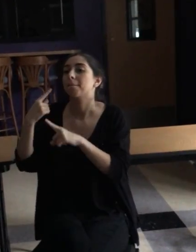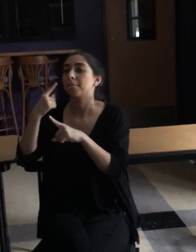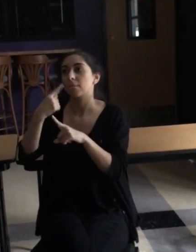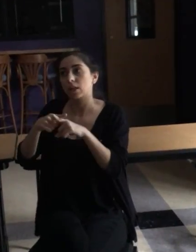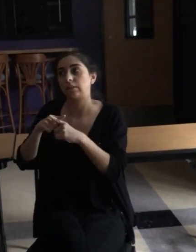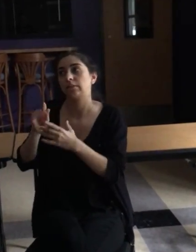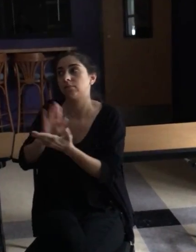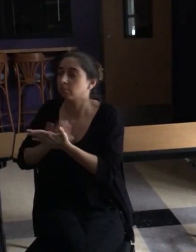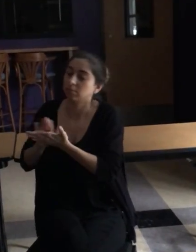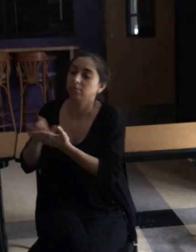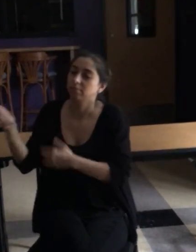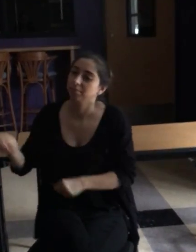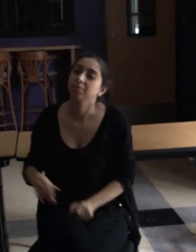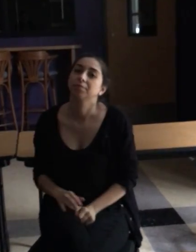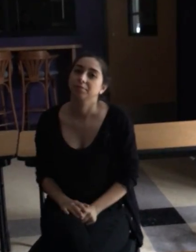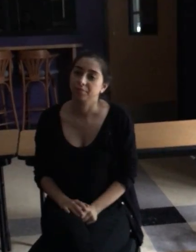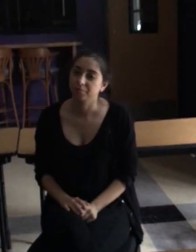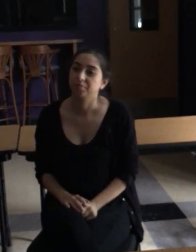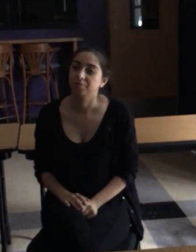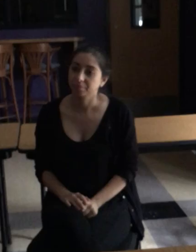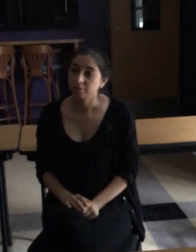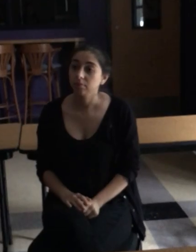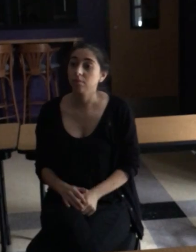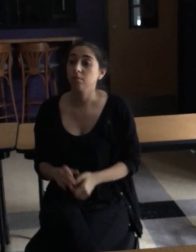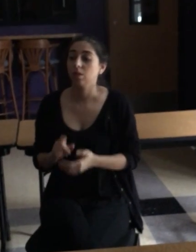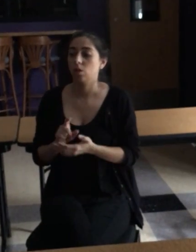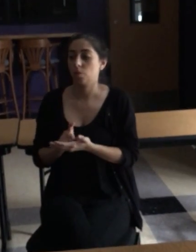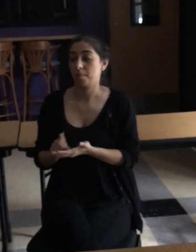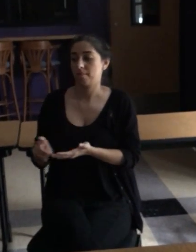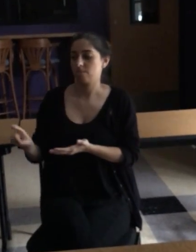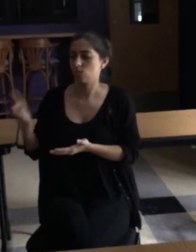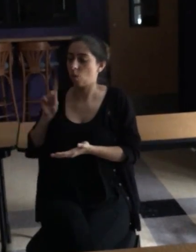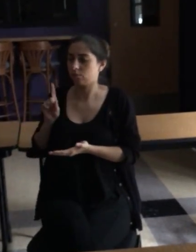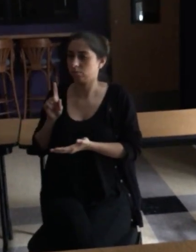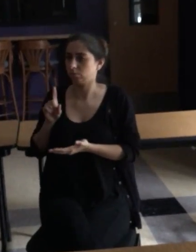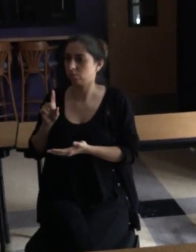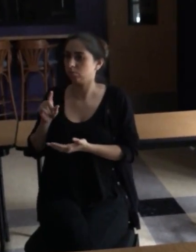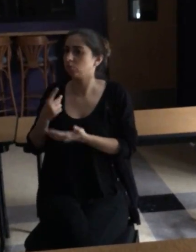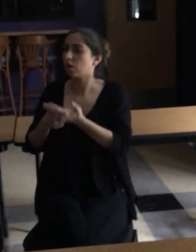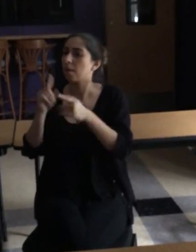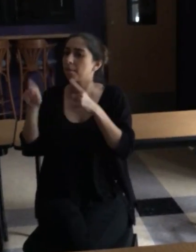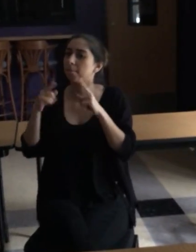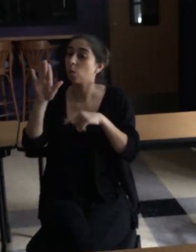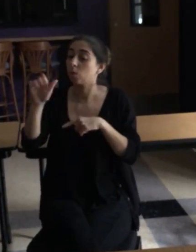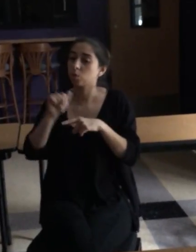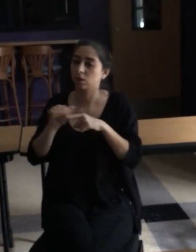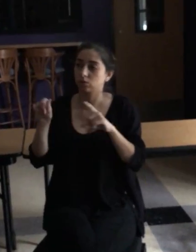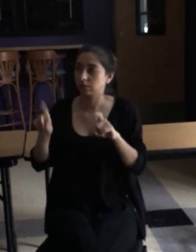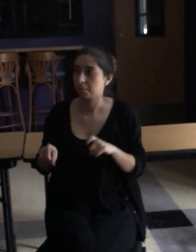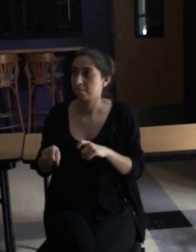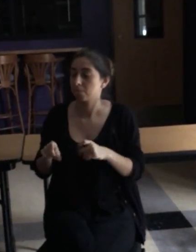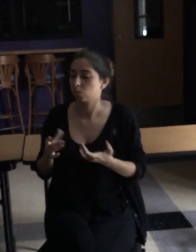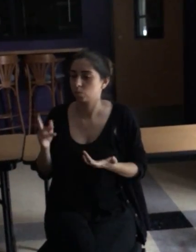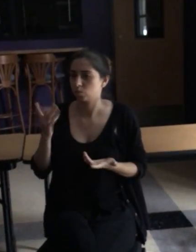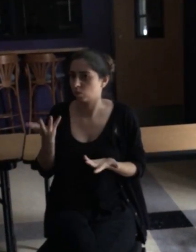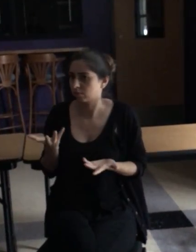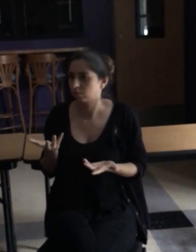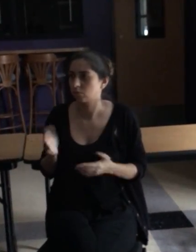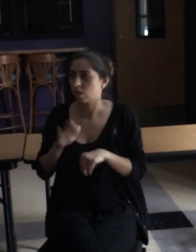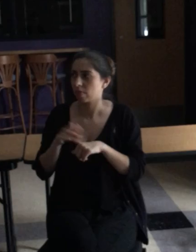So, the week before that, let's talk about what your practical exam is going to be. you will